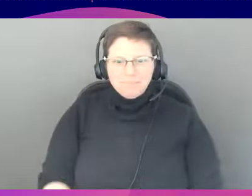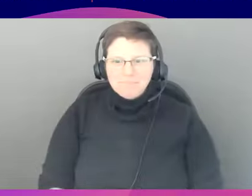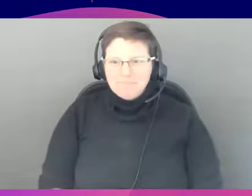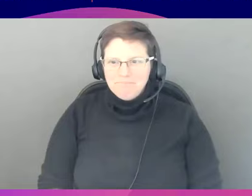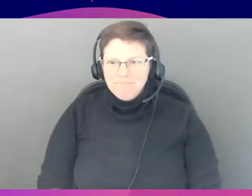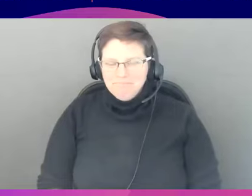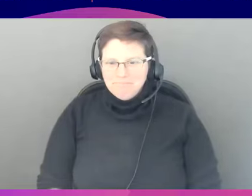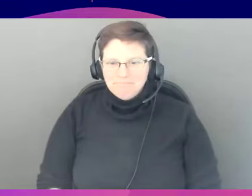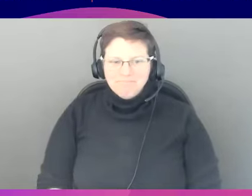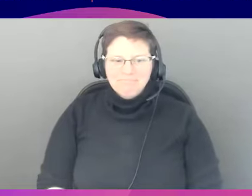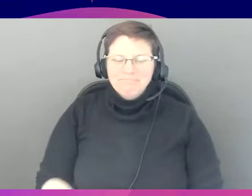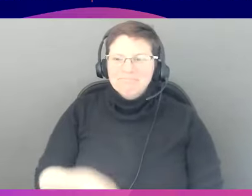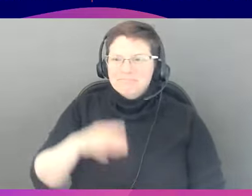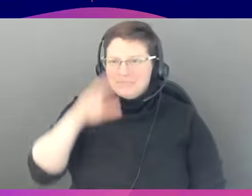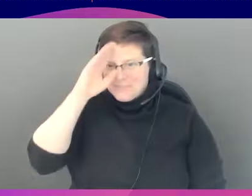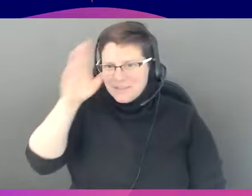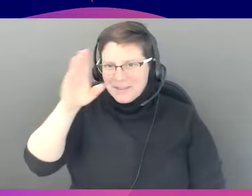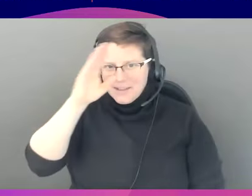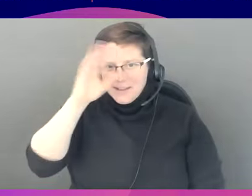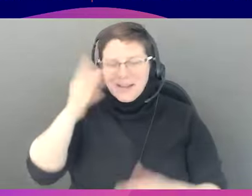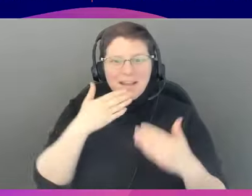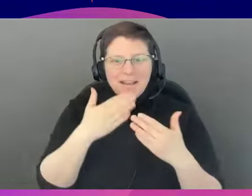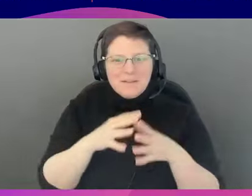Hi, thank you so much for having us.